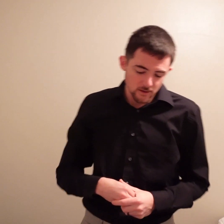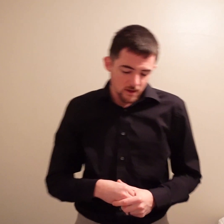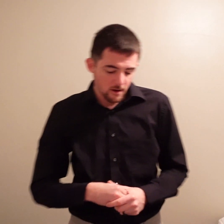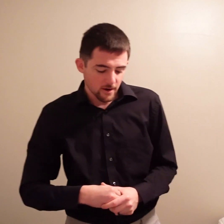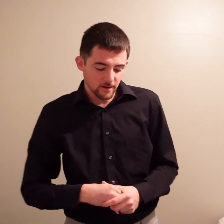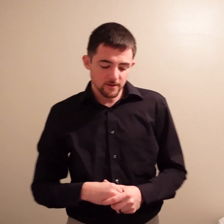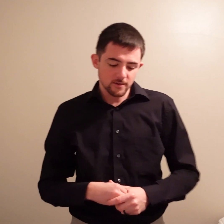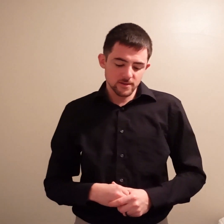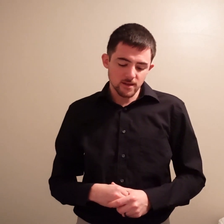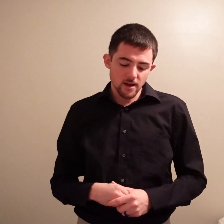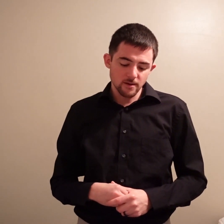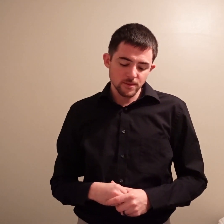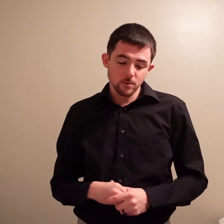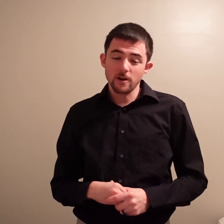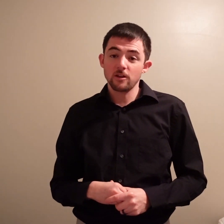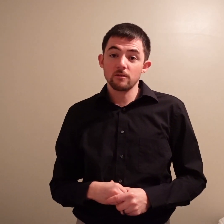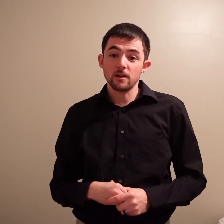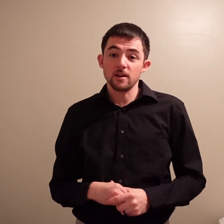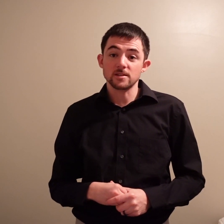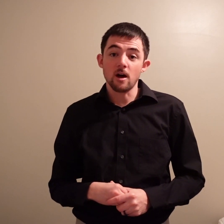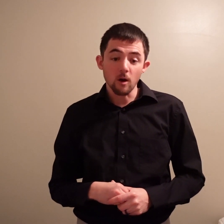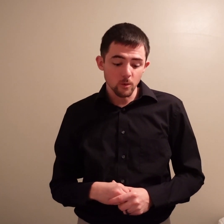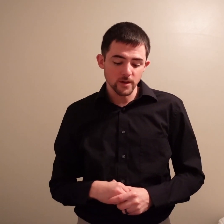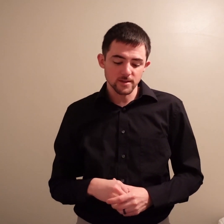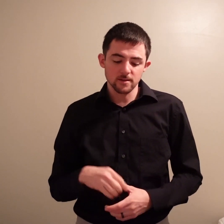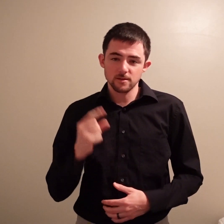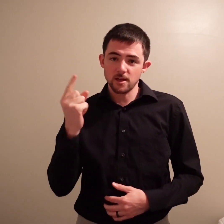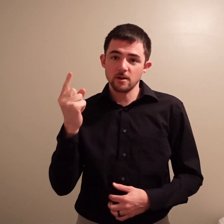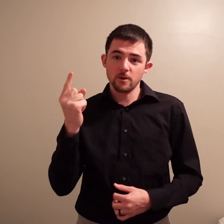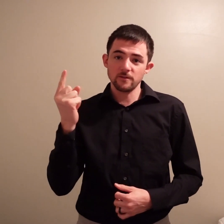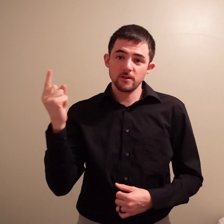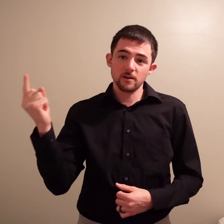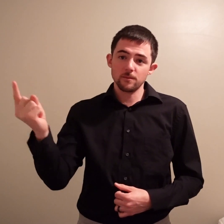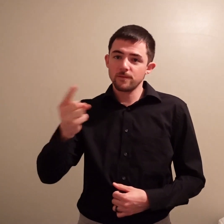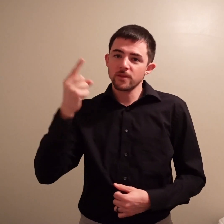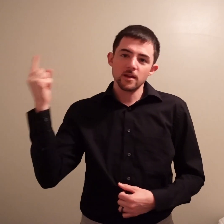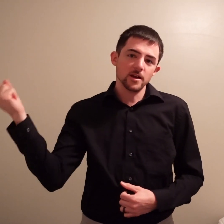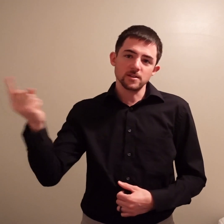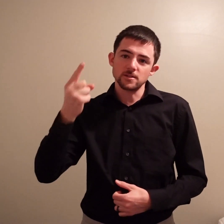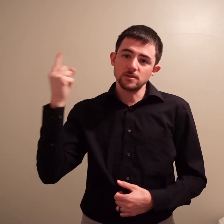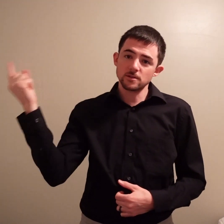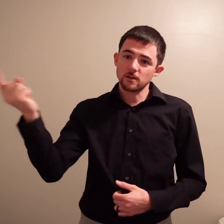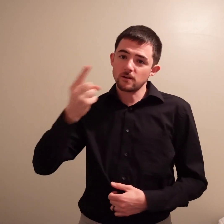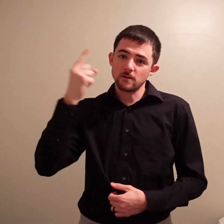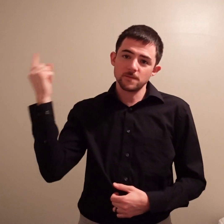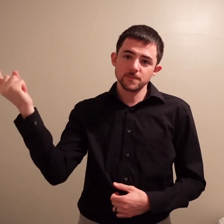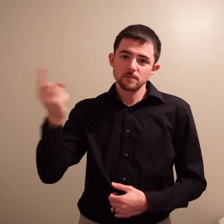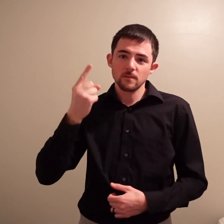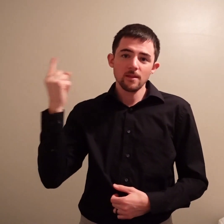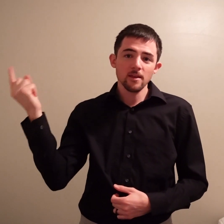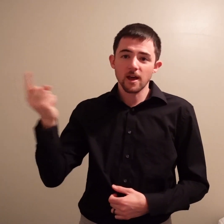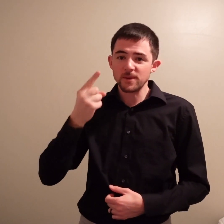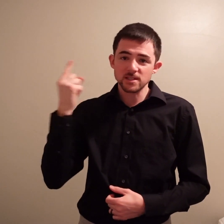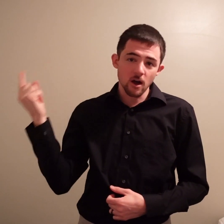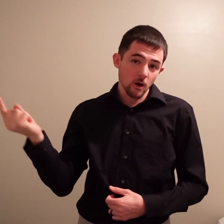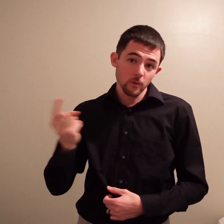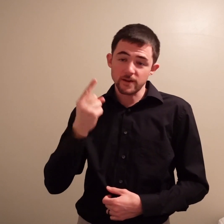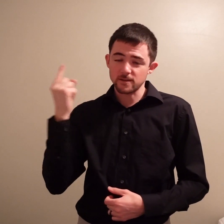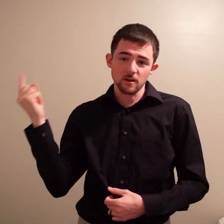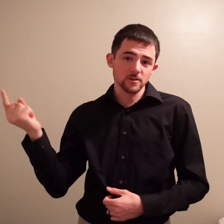All right. Sign number 23 is always. Take your pointer finger up and just do a circle. And that means always. It also